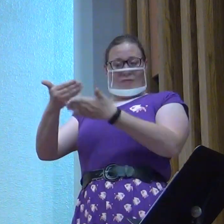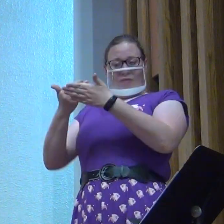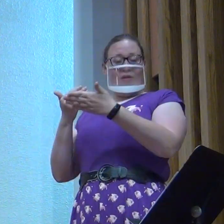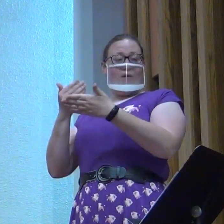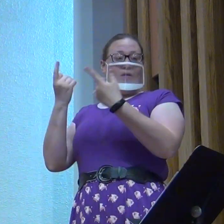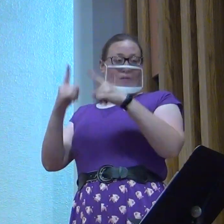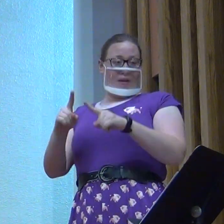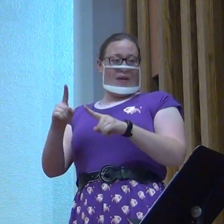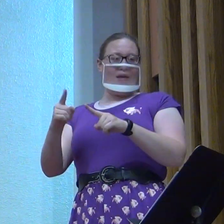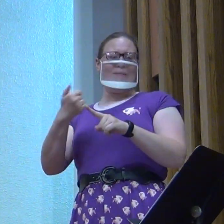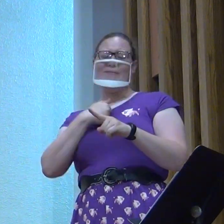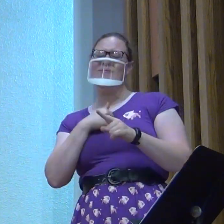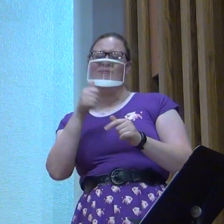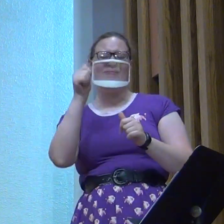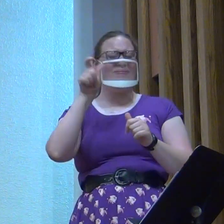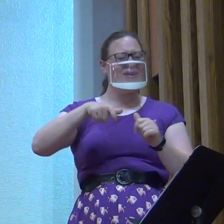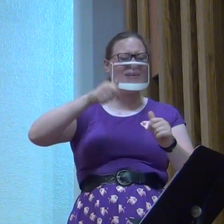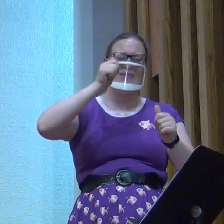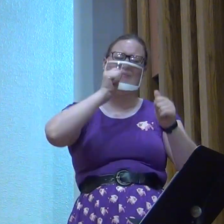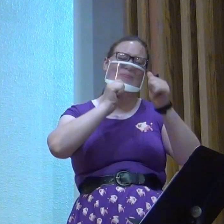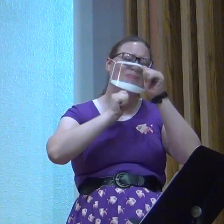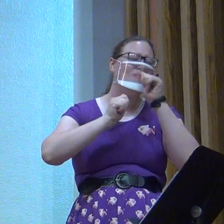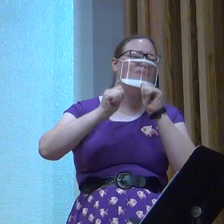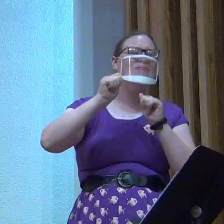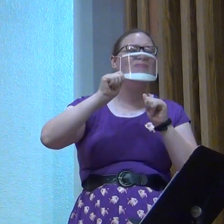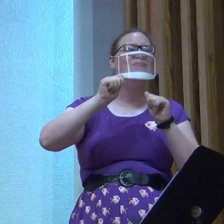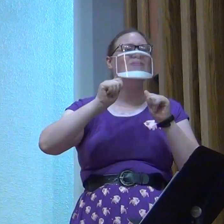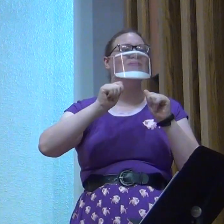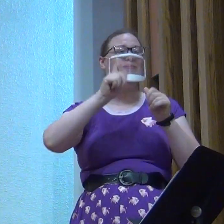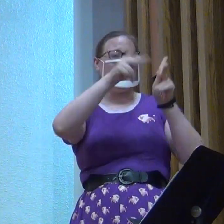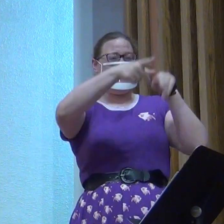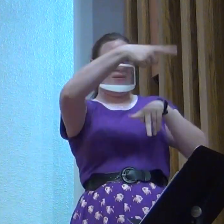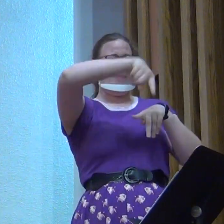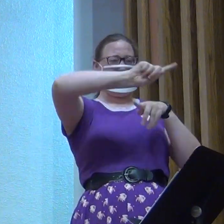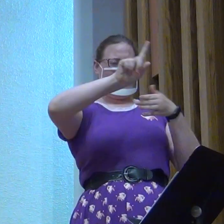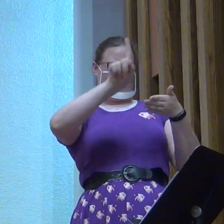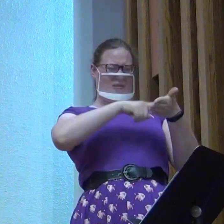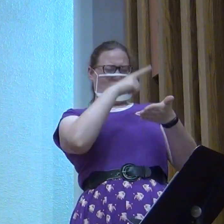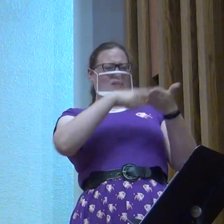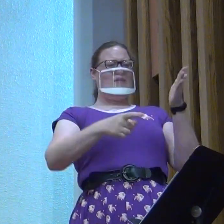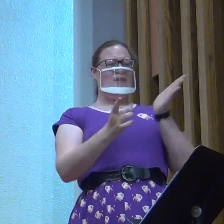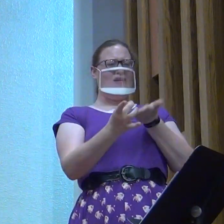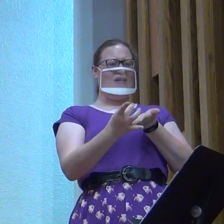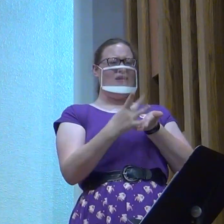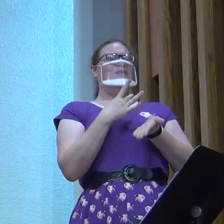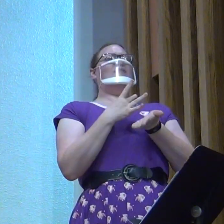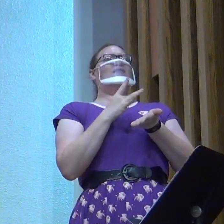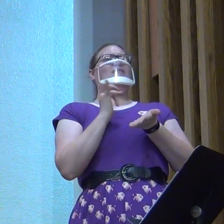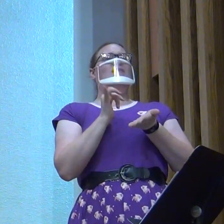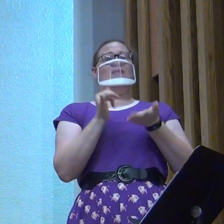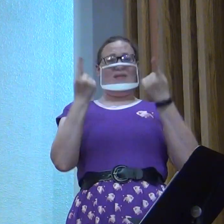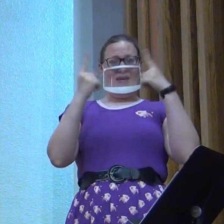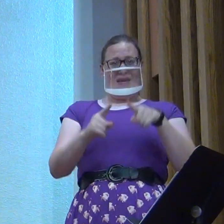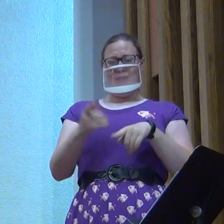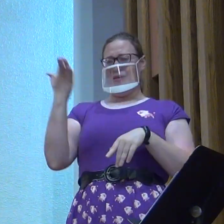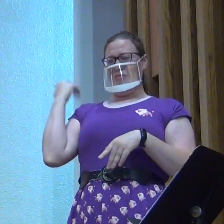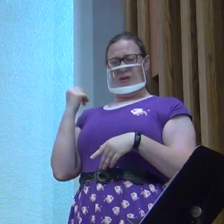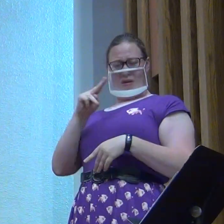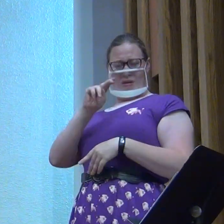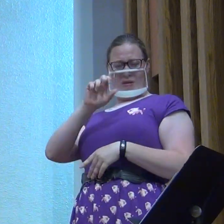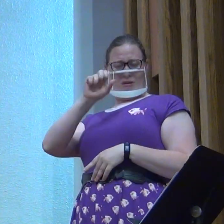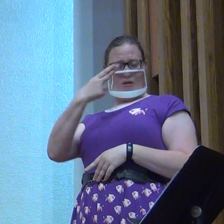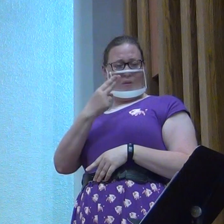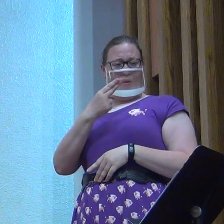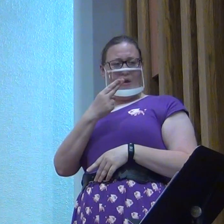this generation. Just as it was in the days of Noah, so also it will be in